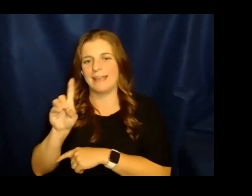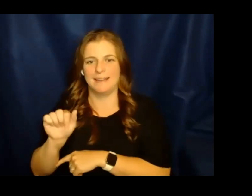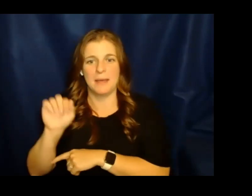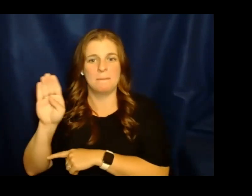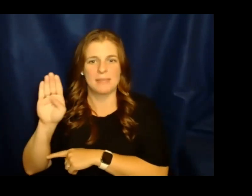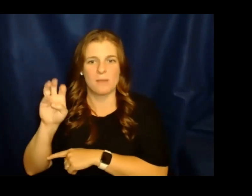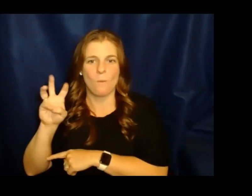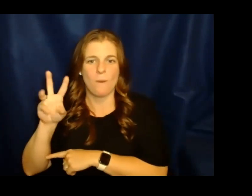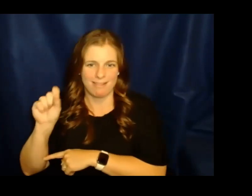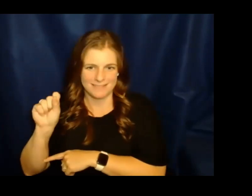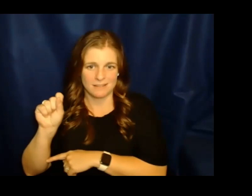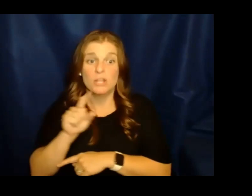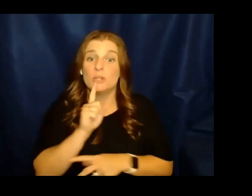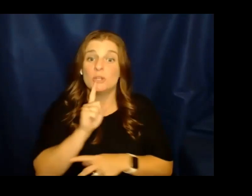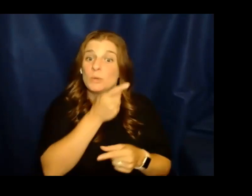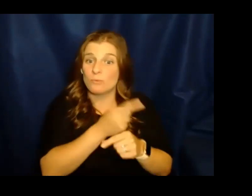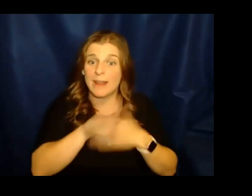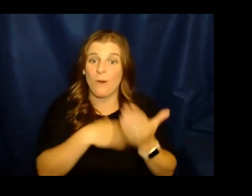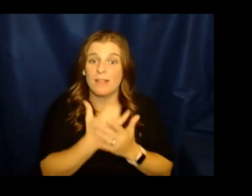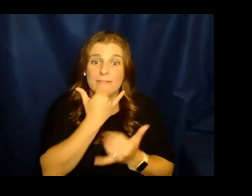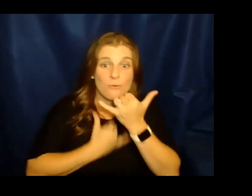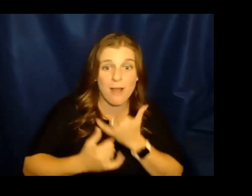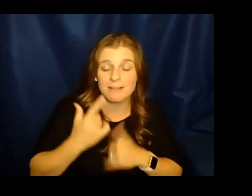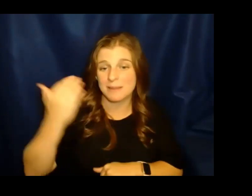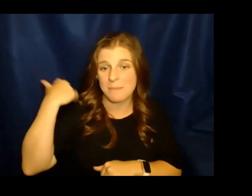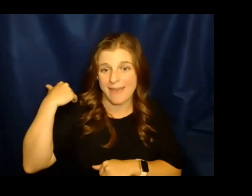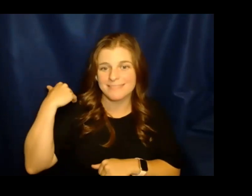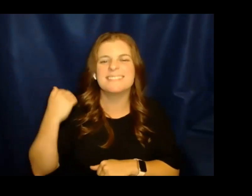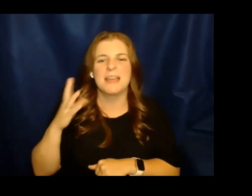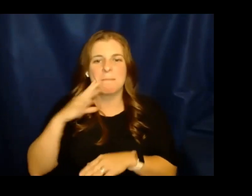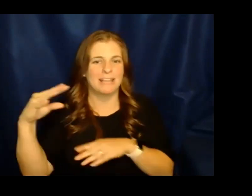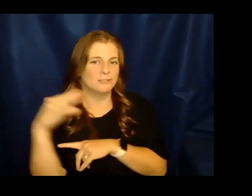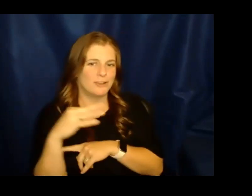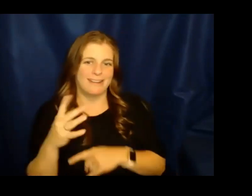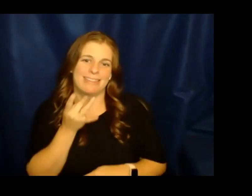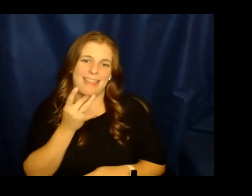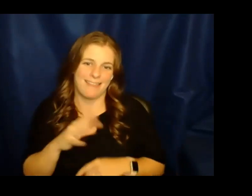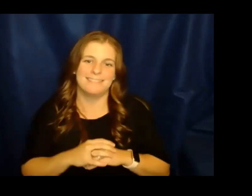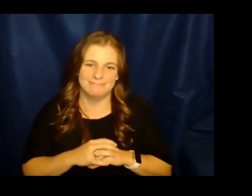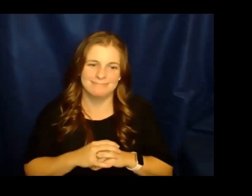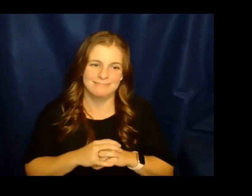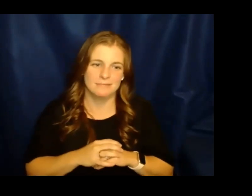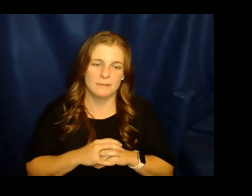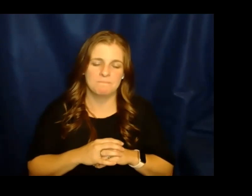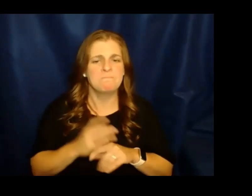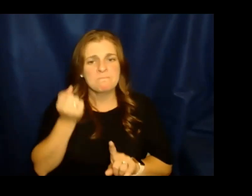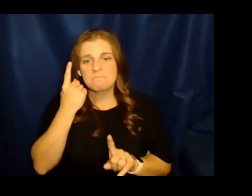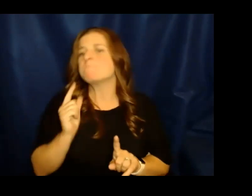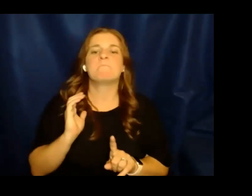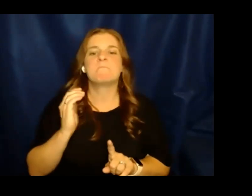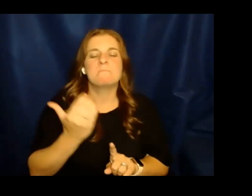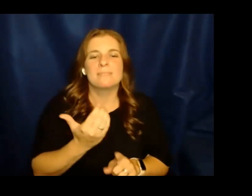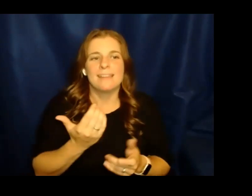them. I learned from my foremothers that the struggle is not new, that our shared values can build